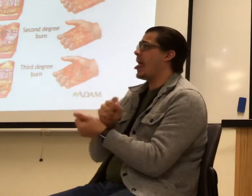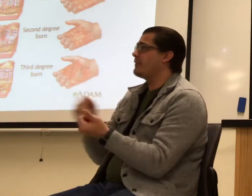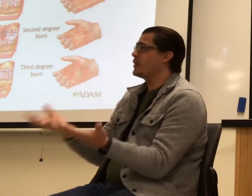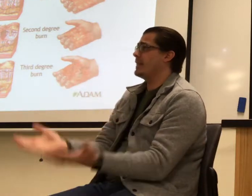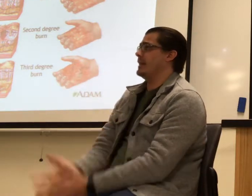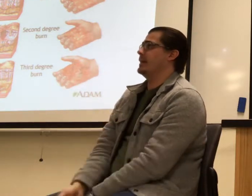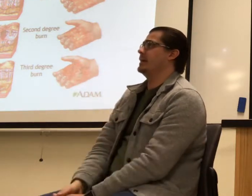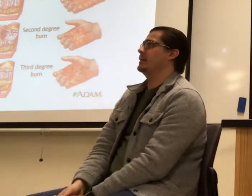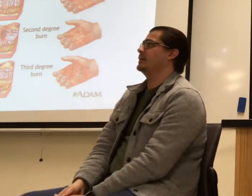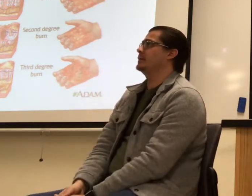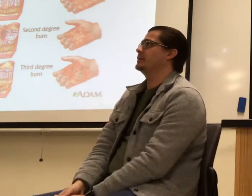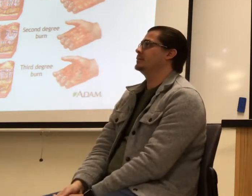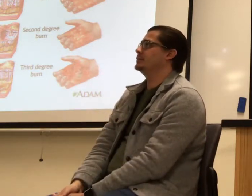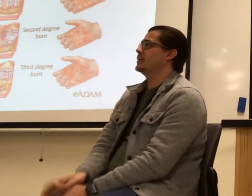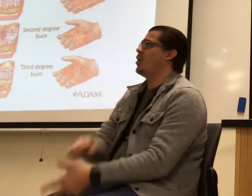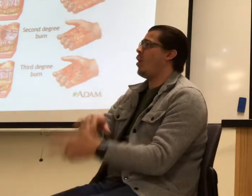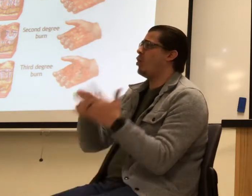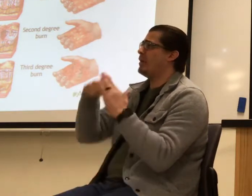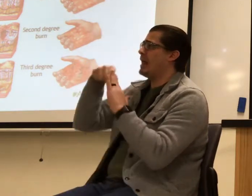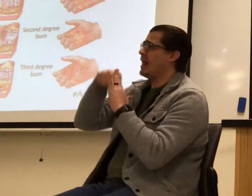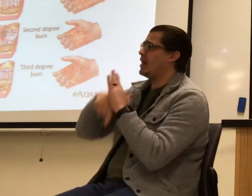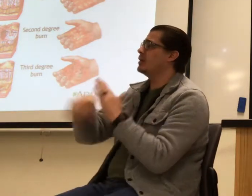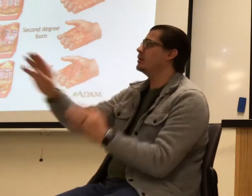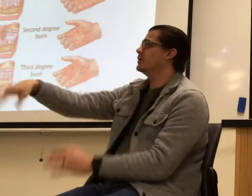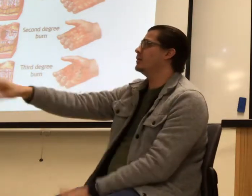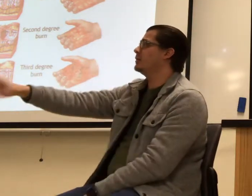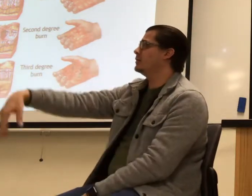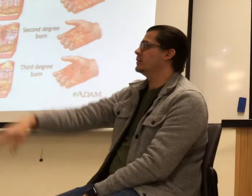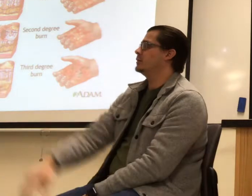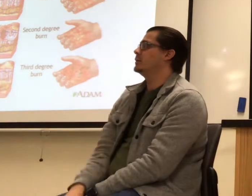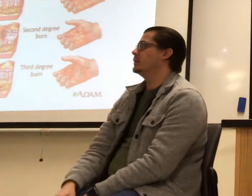hypodermis. All the way down to the muscle, basically.